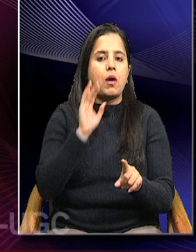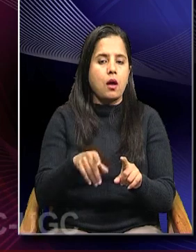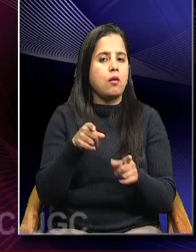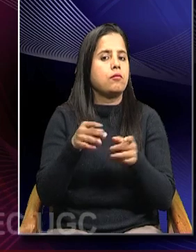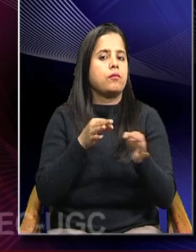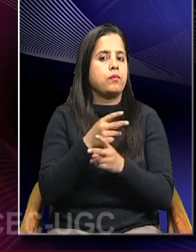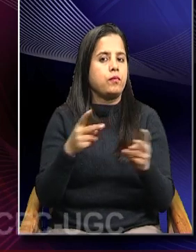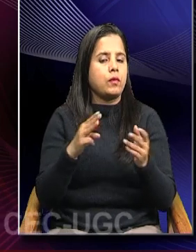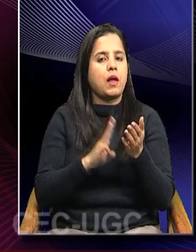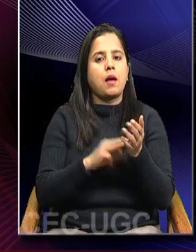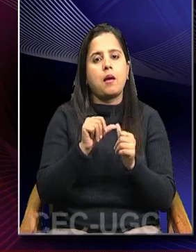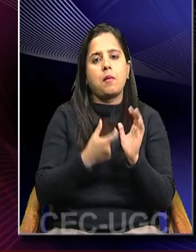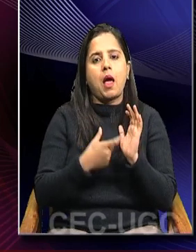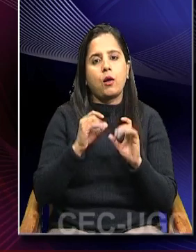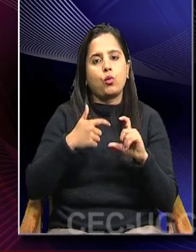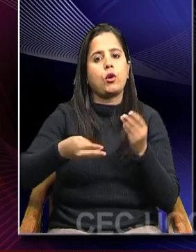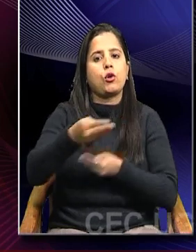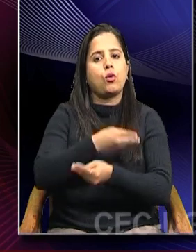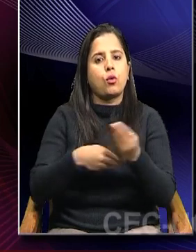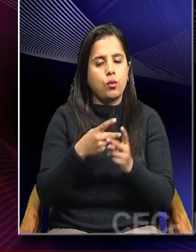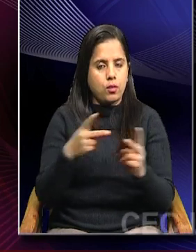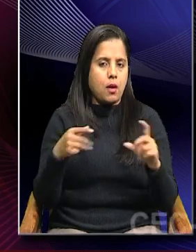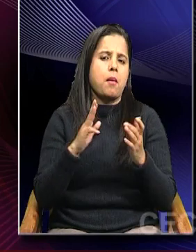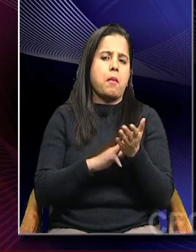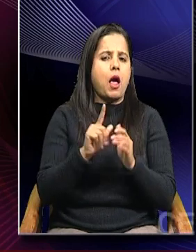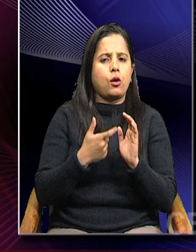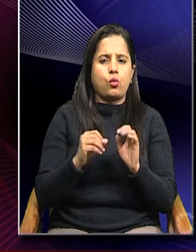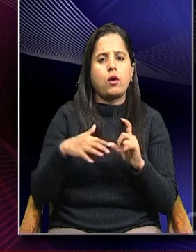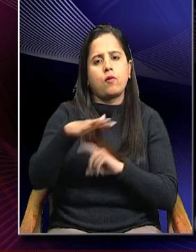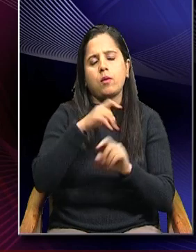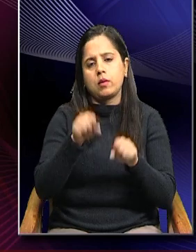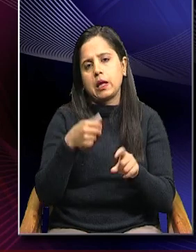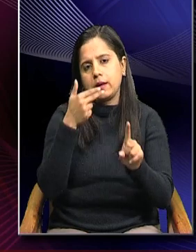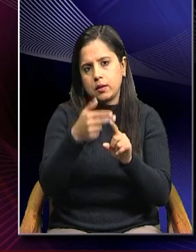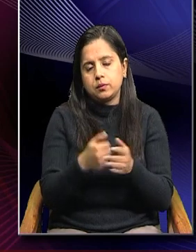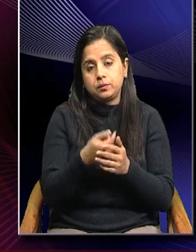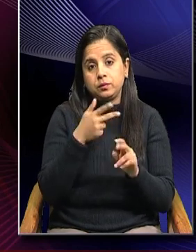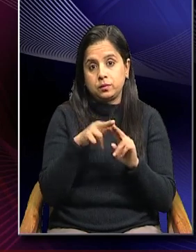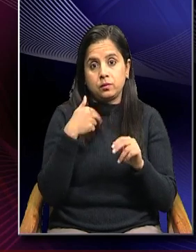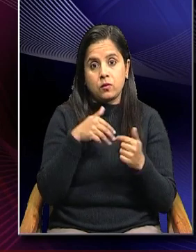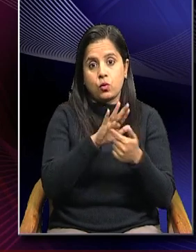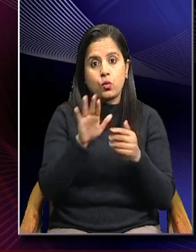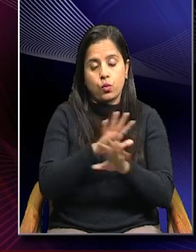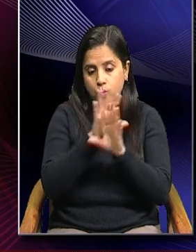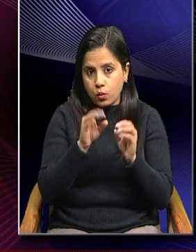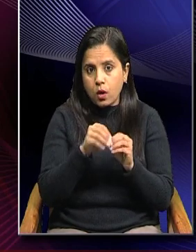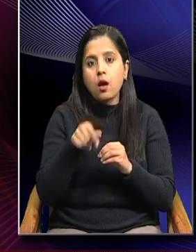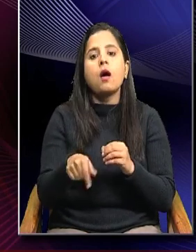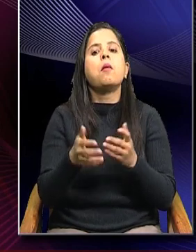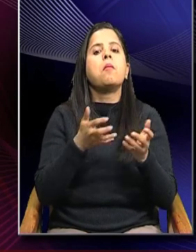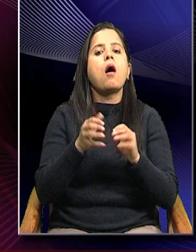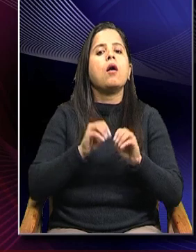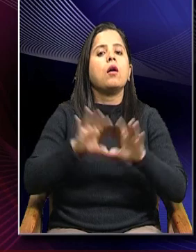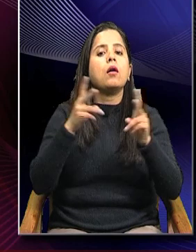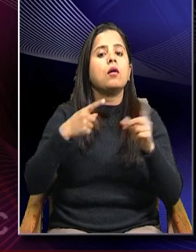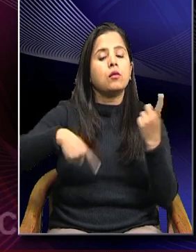as macroeconomic environment or macro environment you can call. So, if I have to show the entire marketing environment in a circle, I